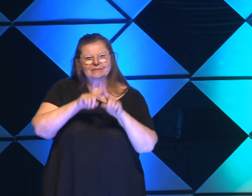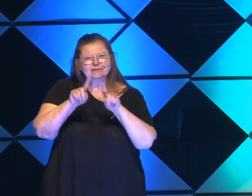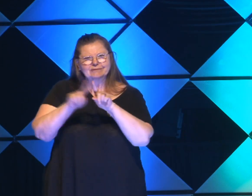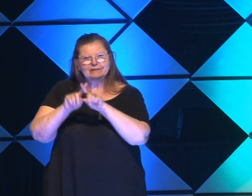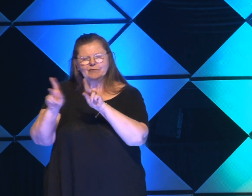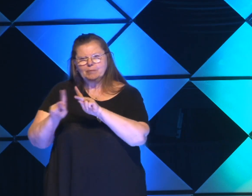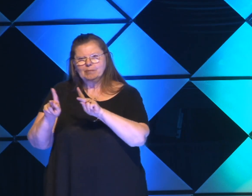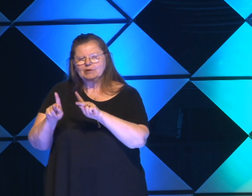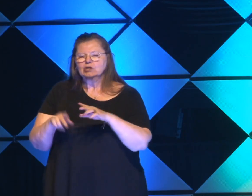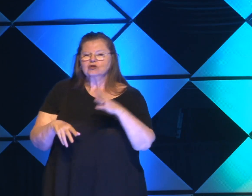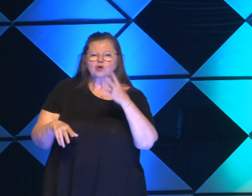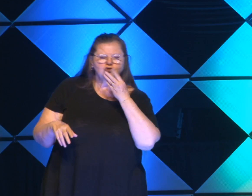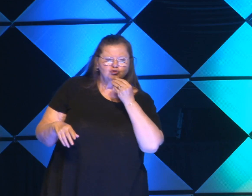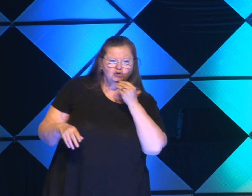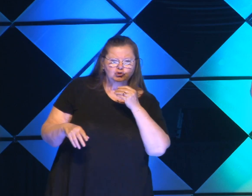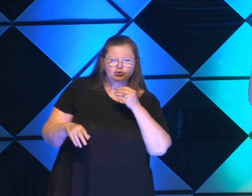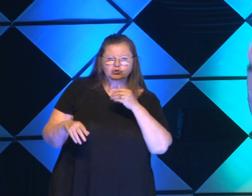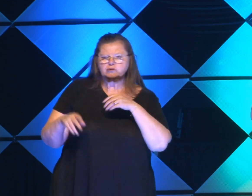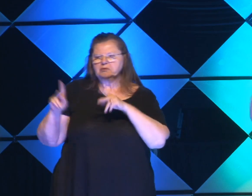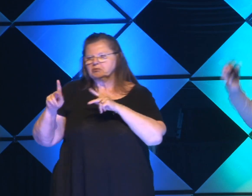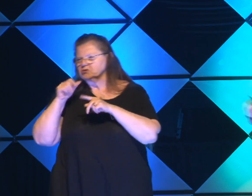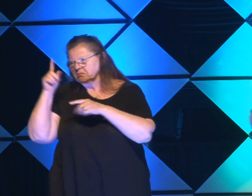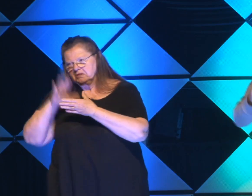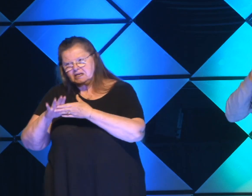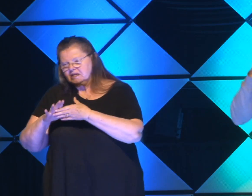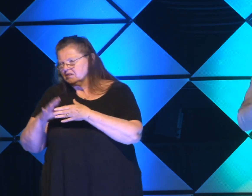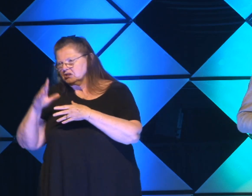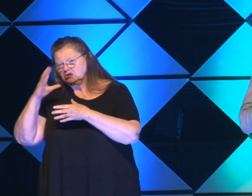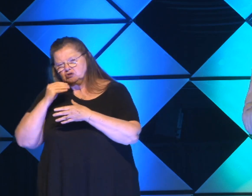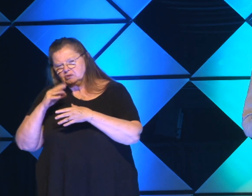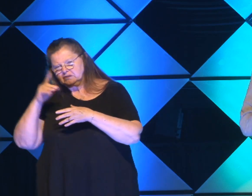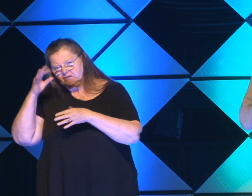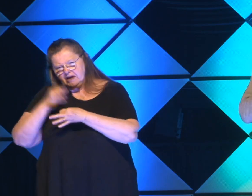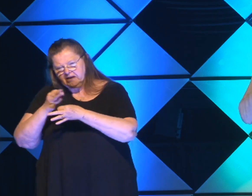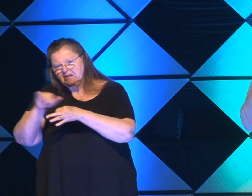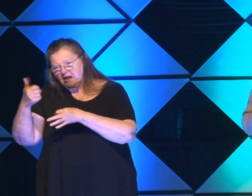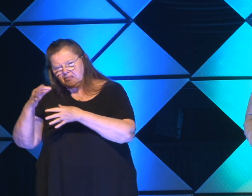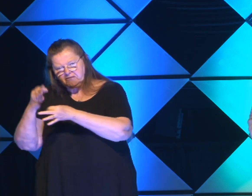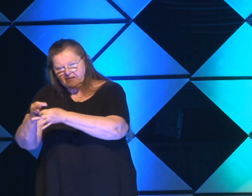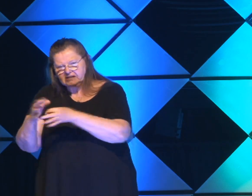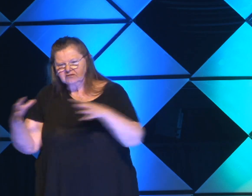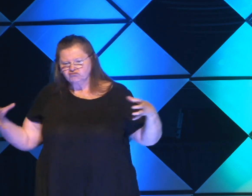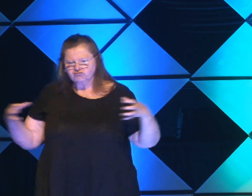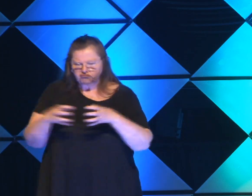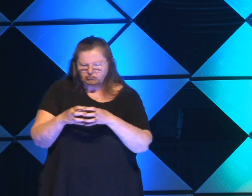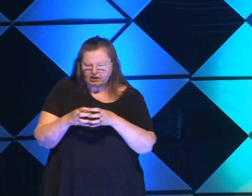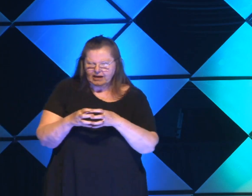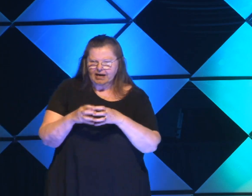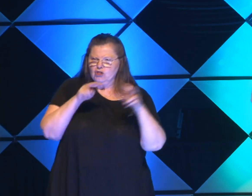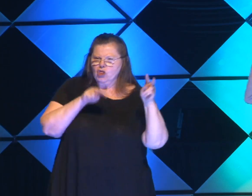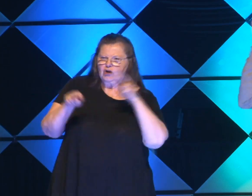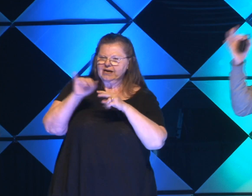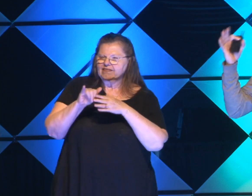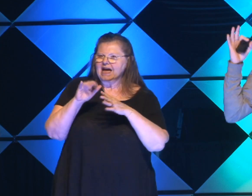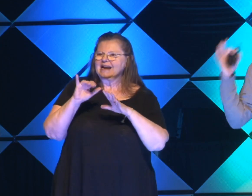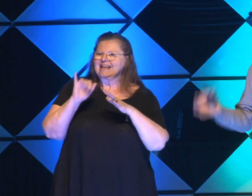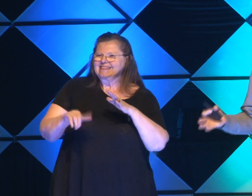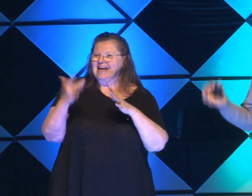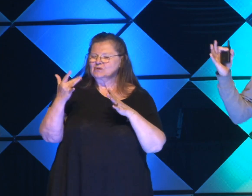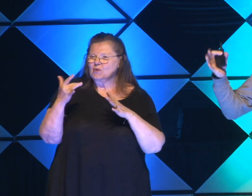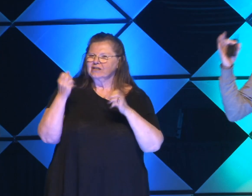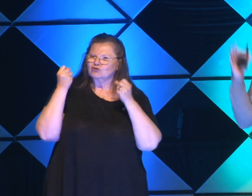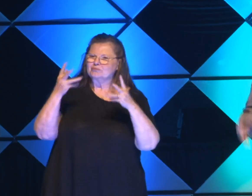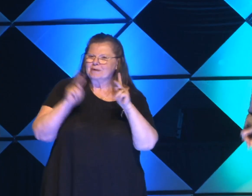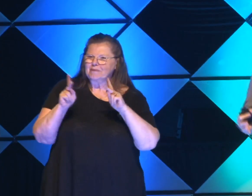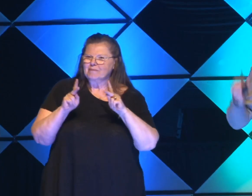who've converted, right? And so it's in the shadow of this war. Mark is crafting a very powerful narrative that addresses why so many